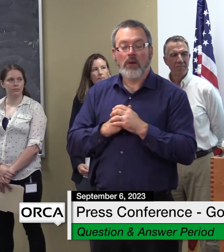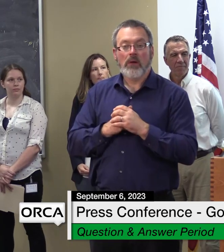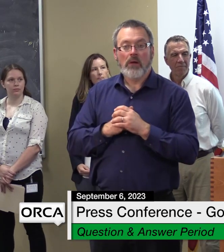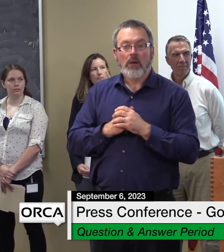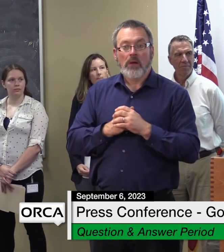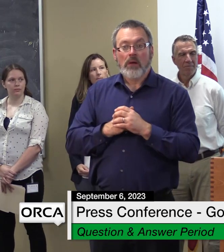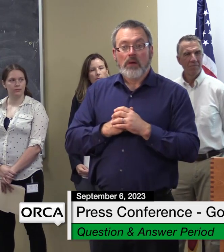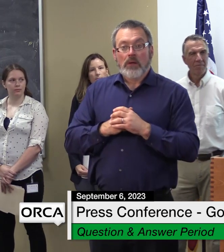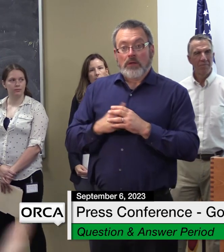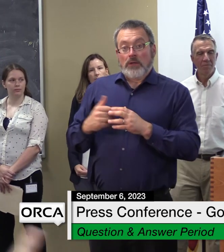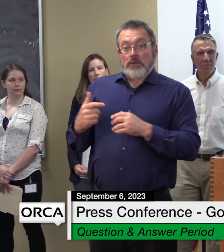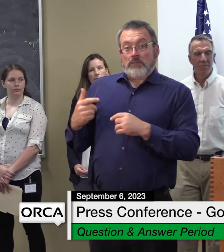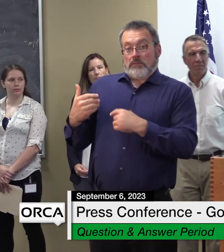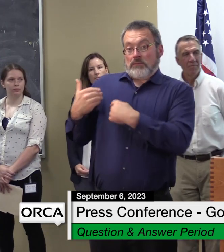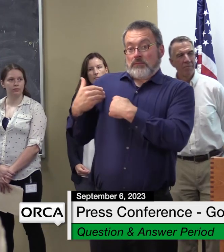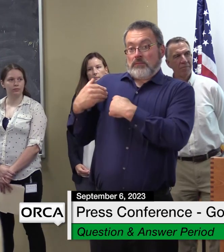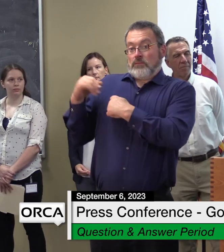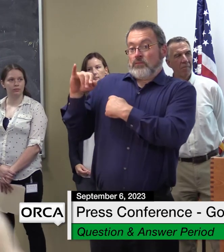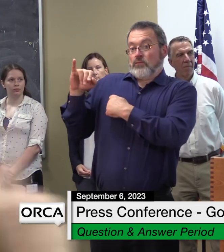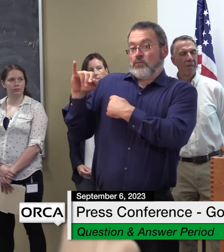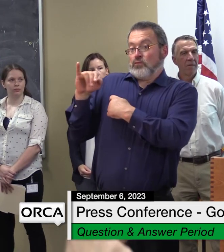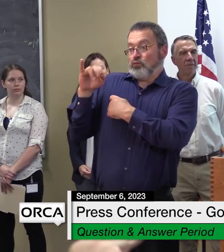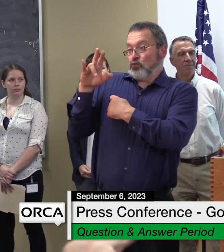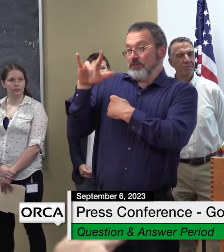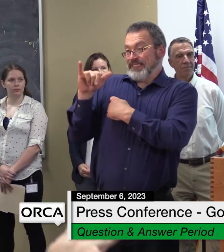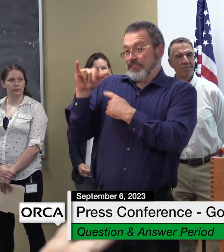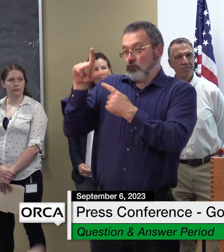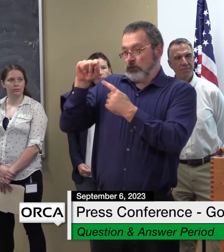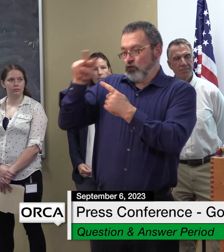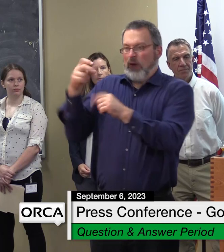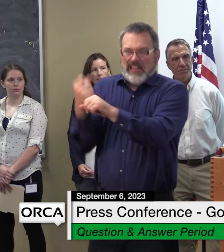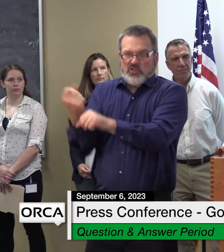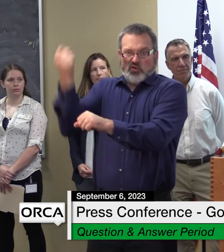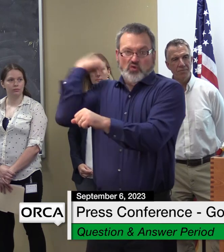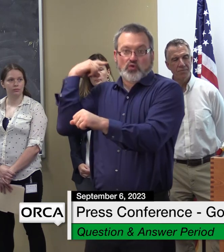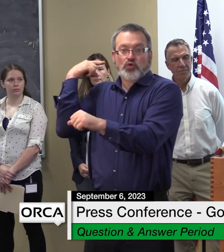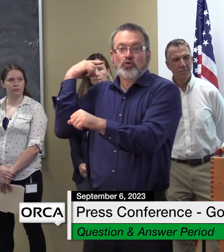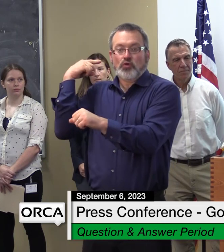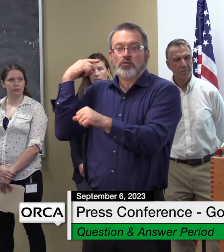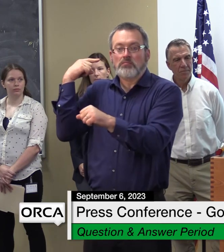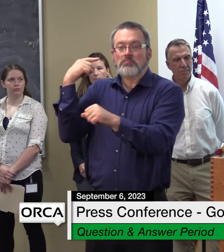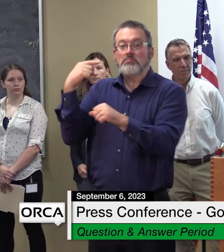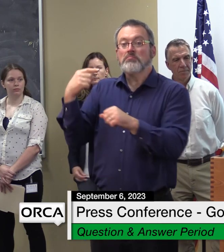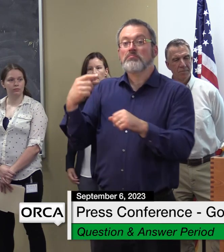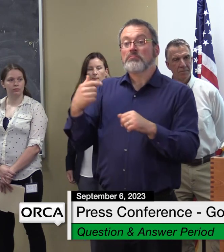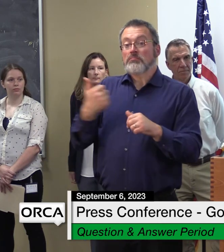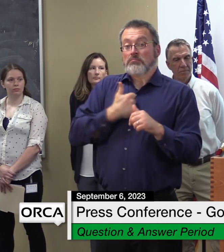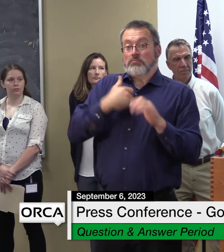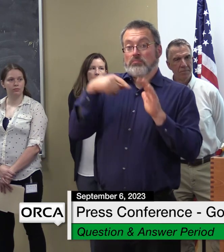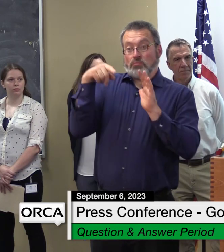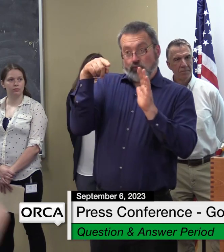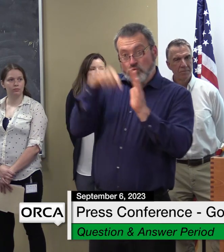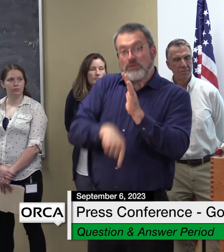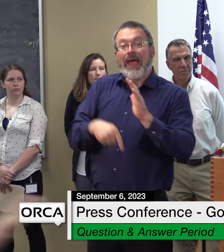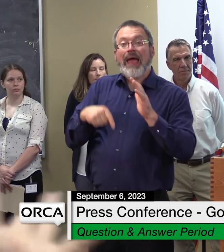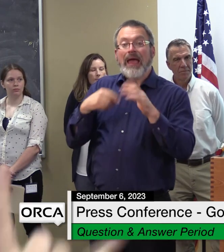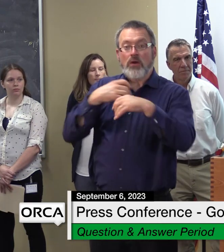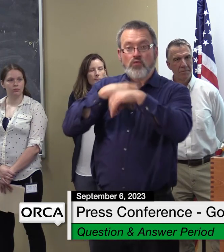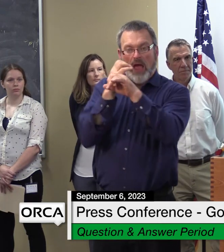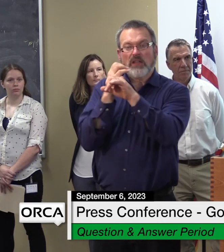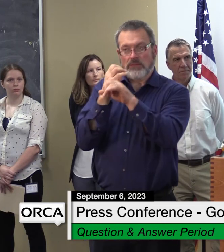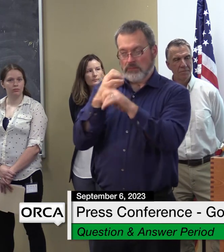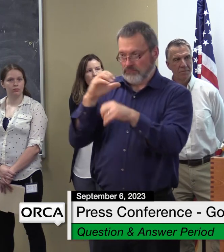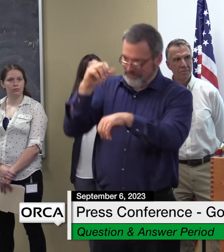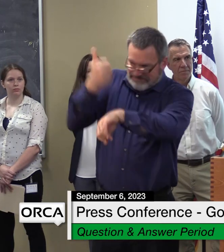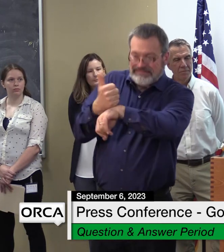In July of 2022 is when the 988 Suicide and Crisis Lifeline began. So that's the